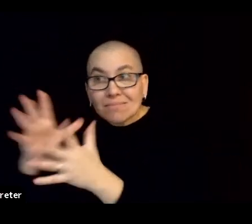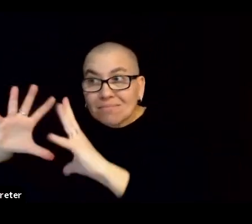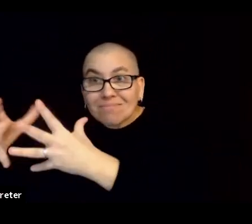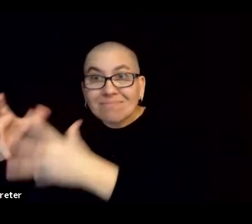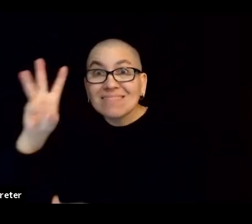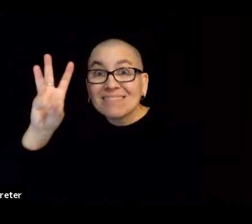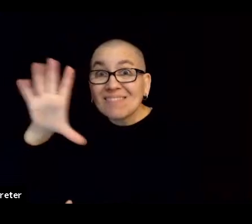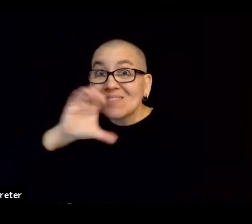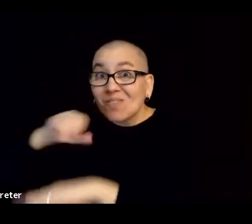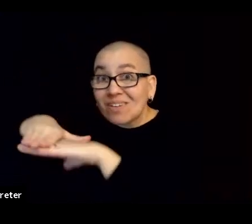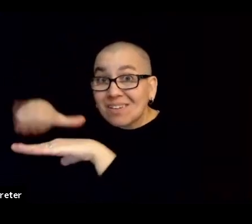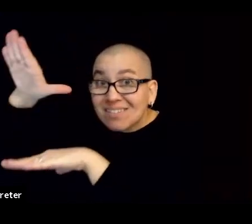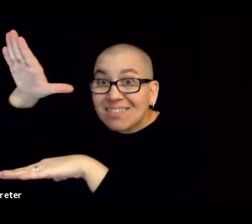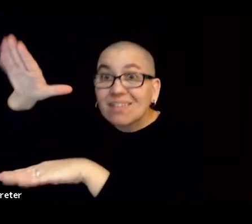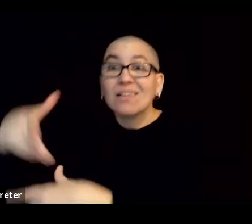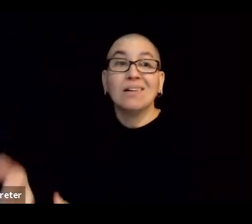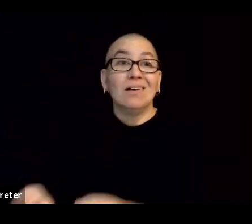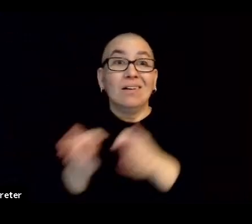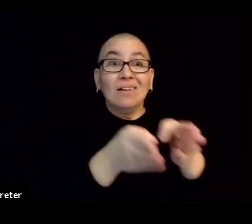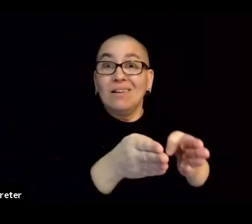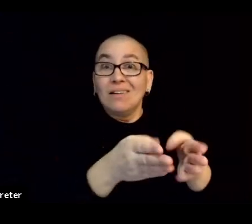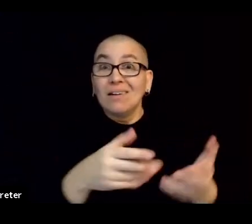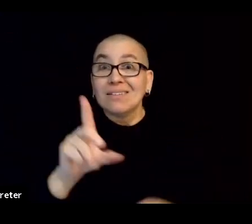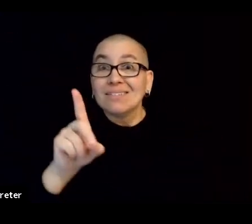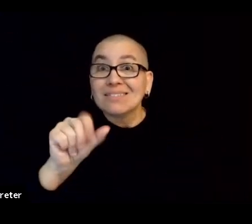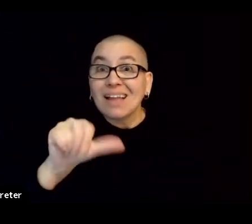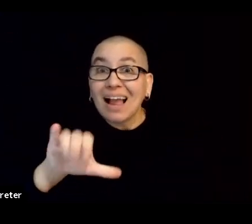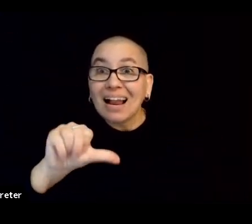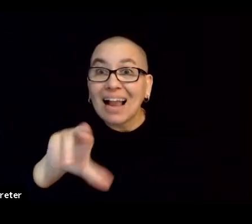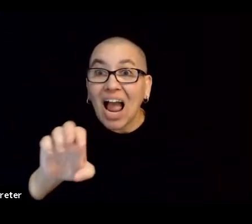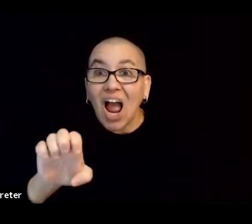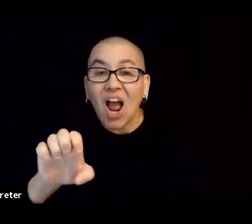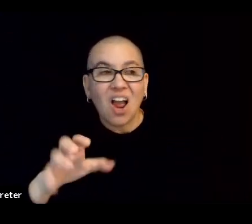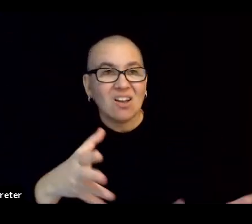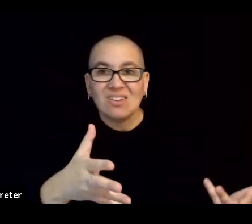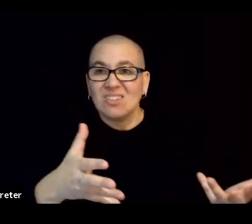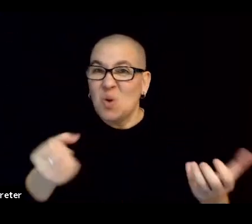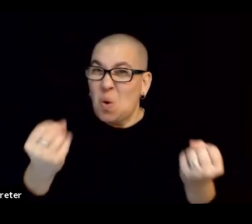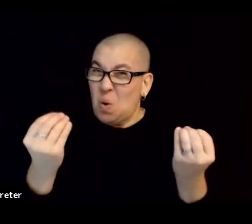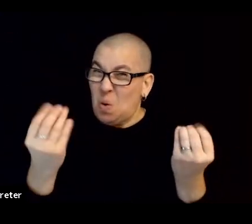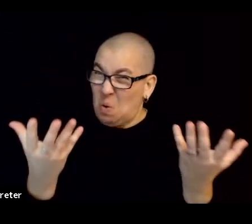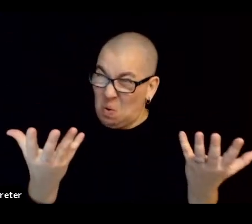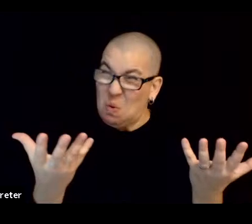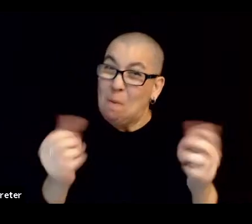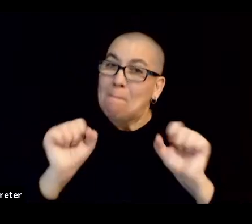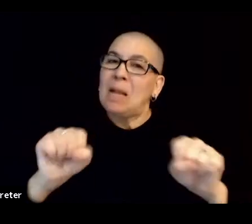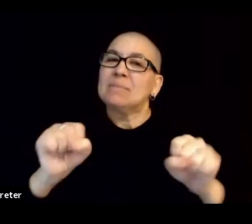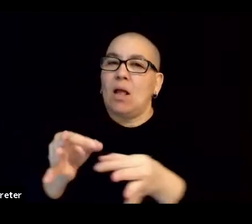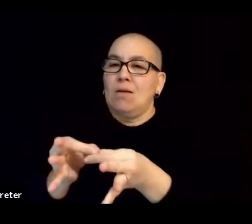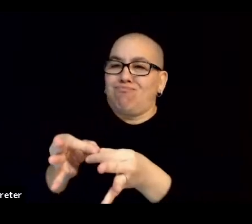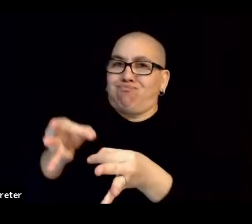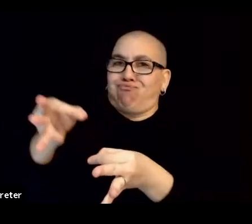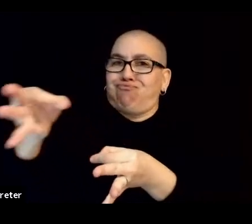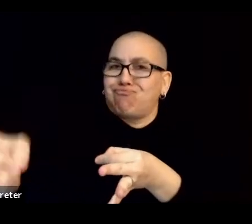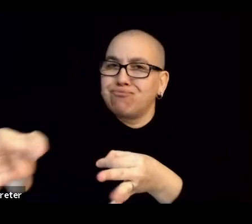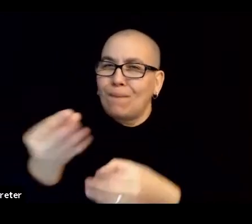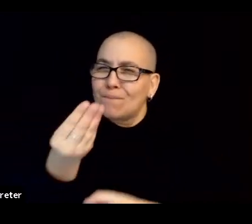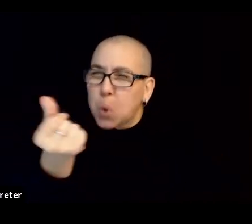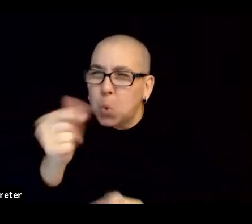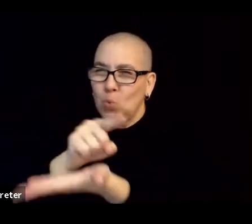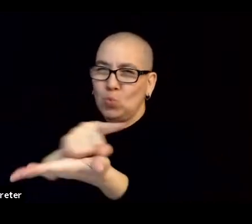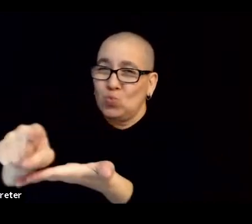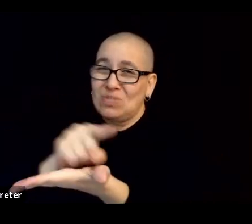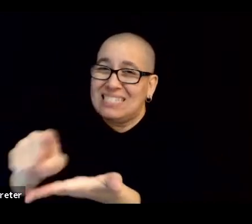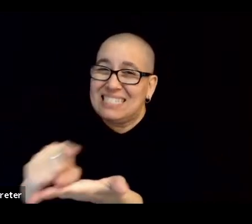us, there is going to continue to be a wait of weeks, if not longer, until the supply increases. At the current rate, we're getting vaccines from the